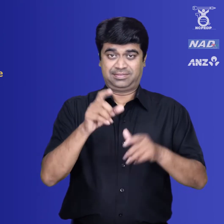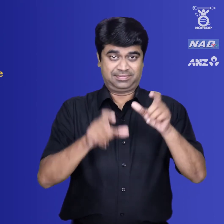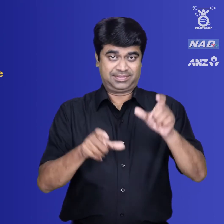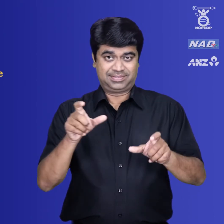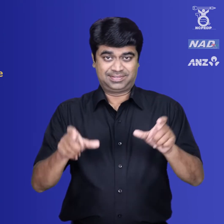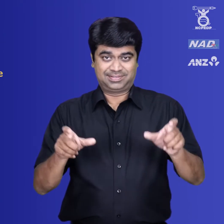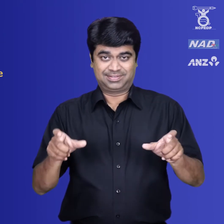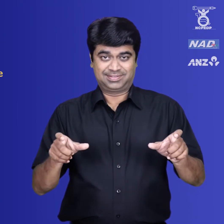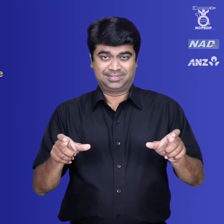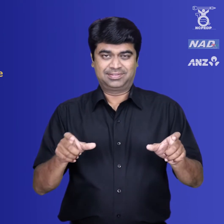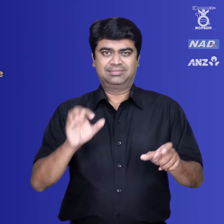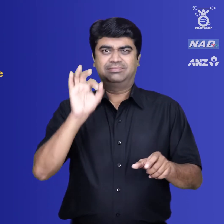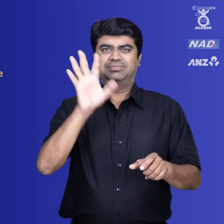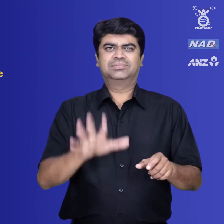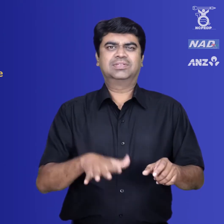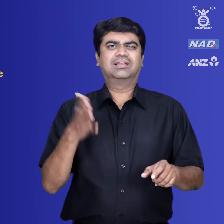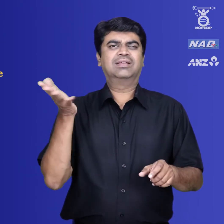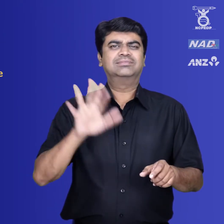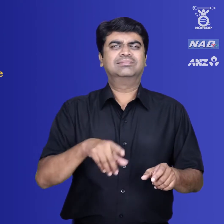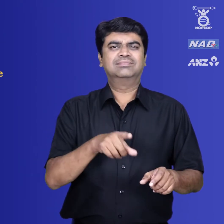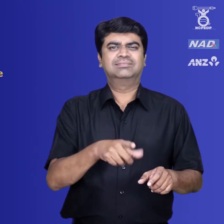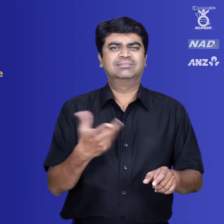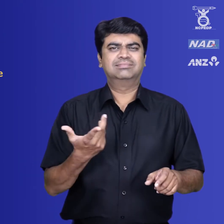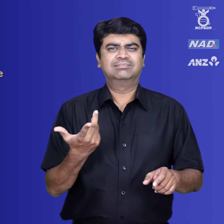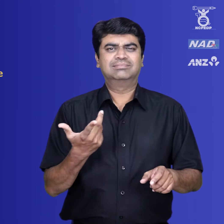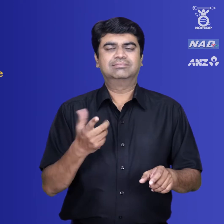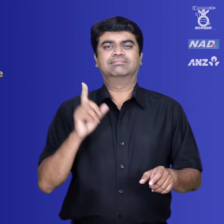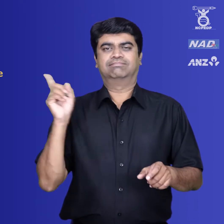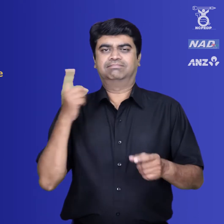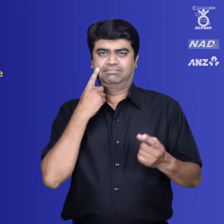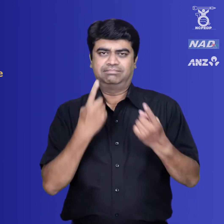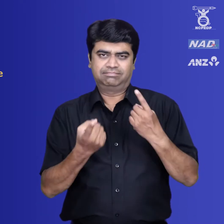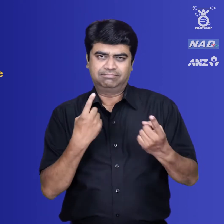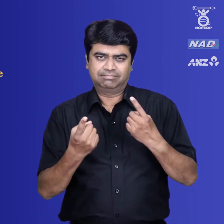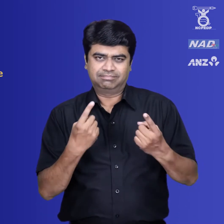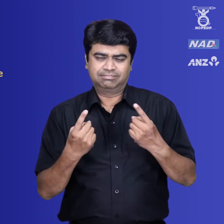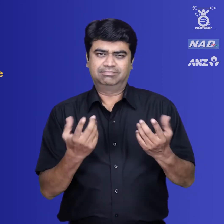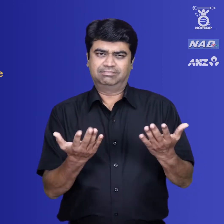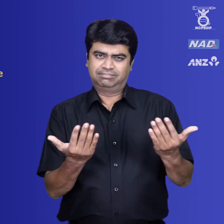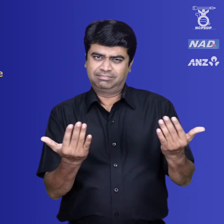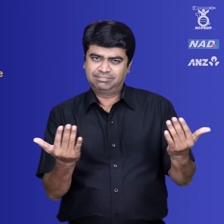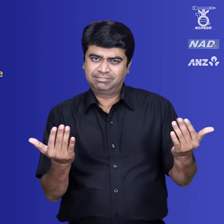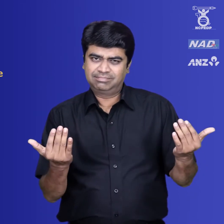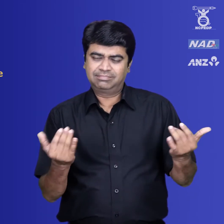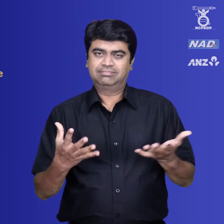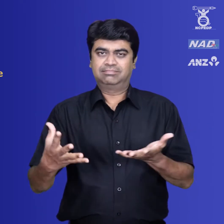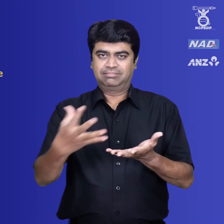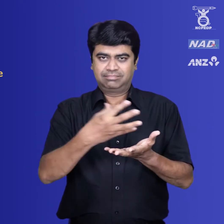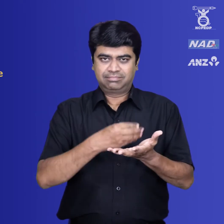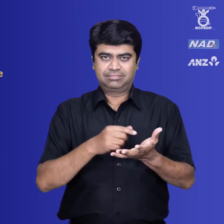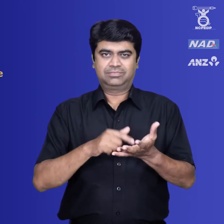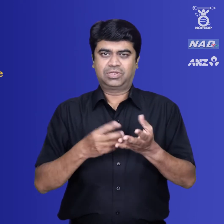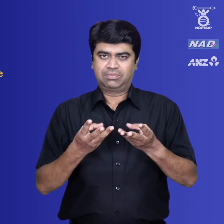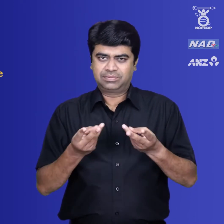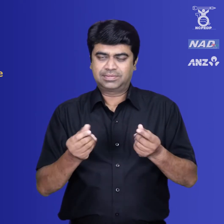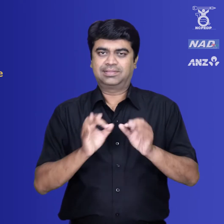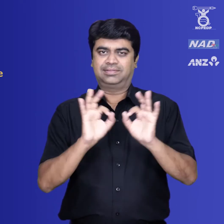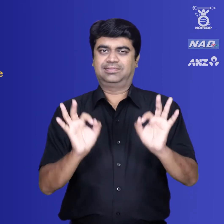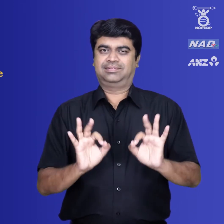undertake or cause to be undertaken surveys, investigations and research concerning the